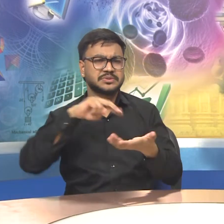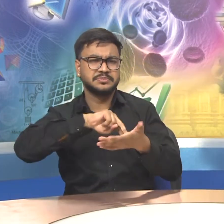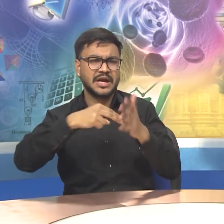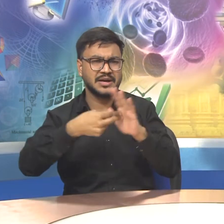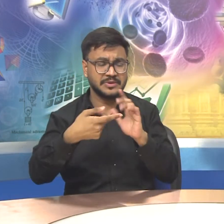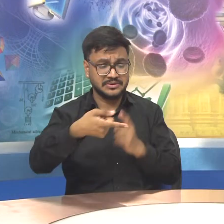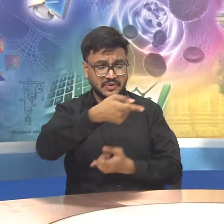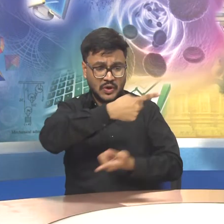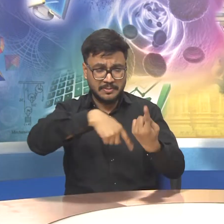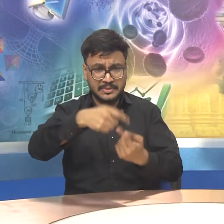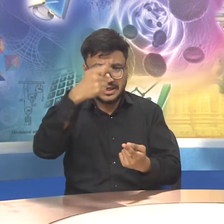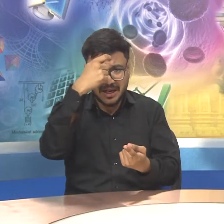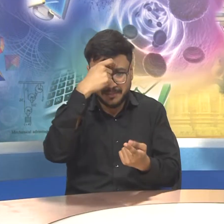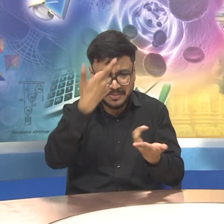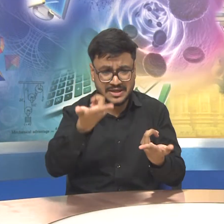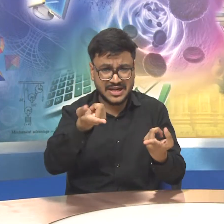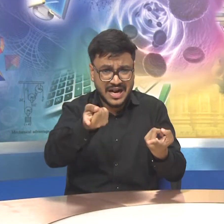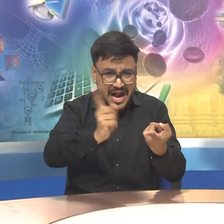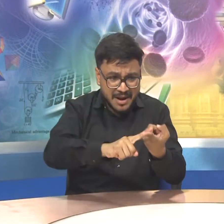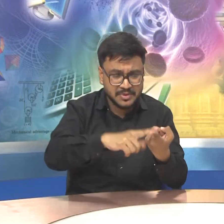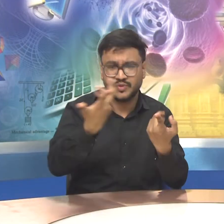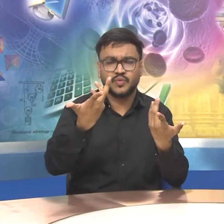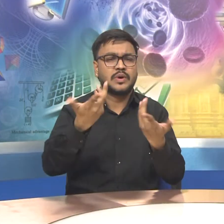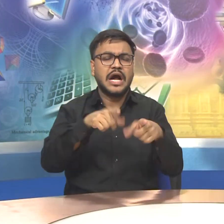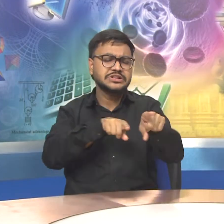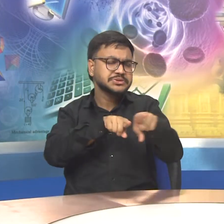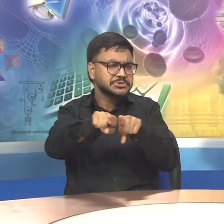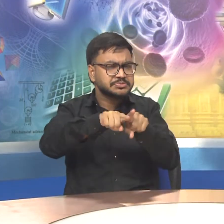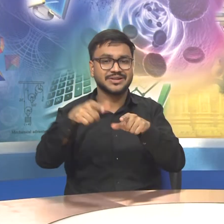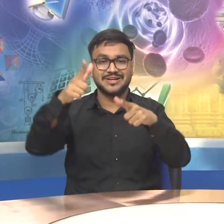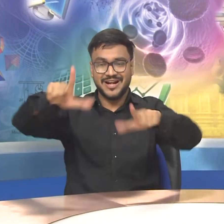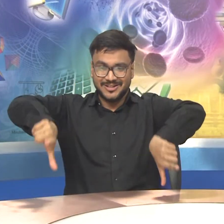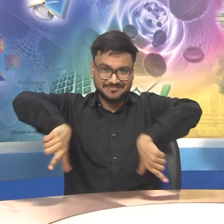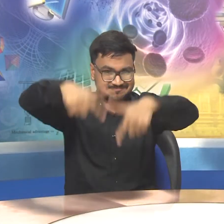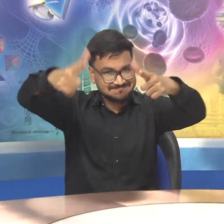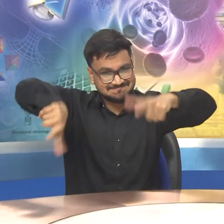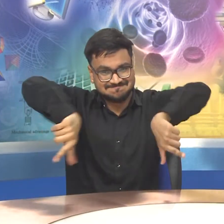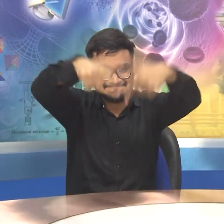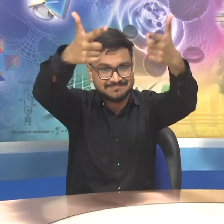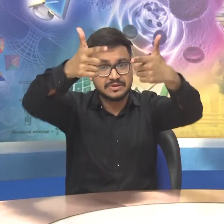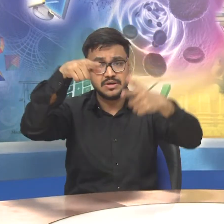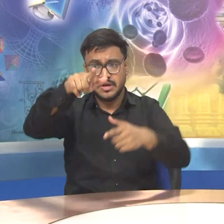Next is public interest litigation.